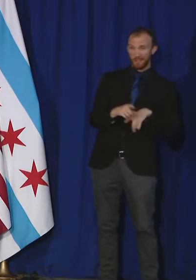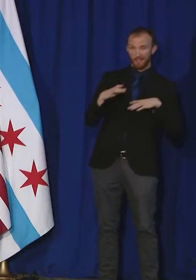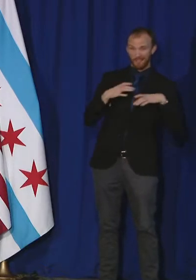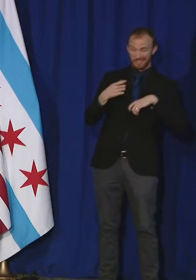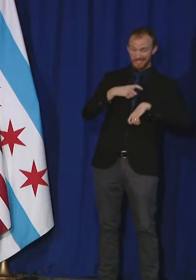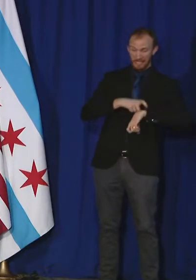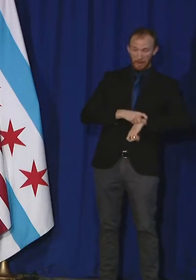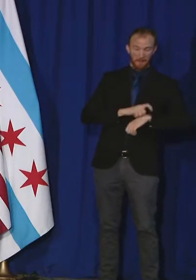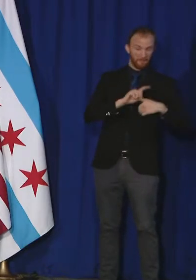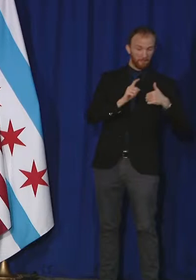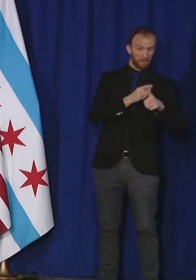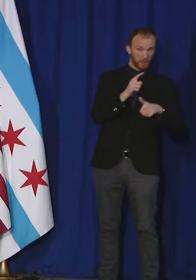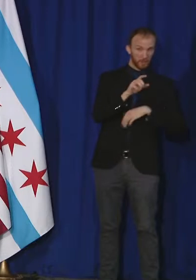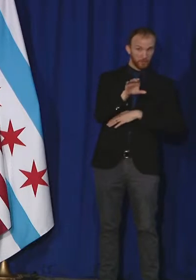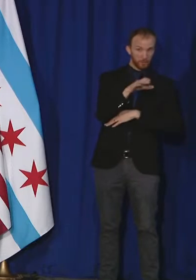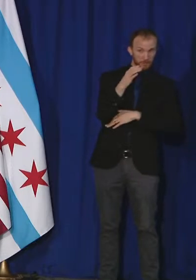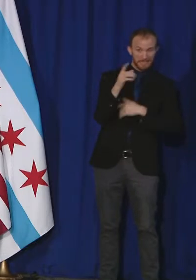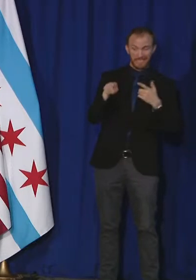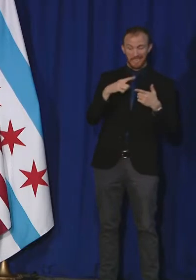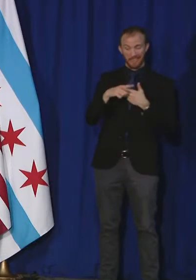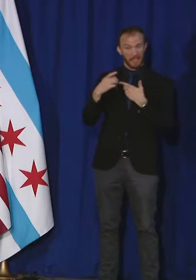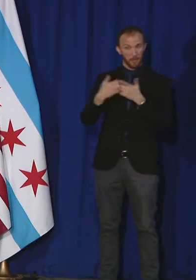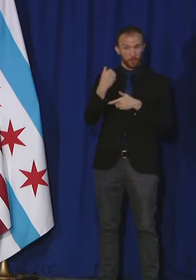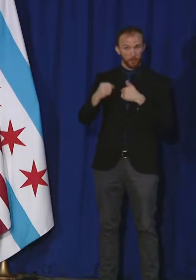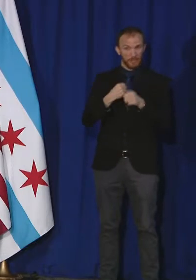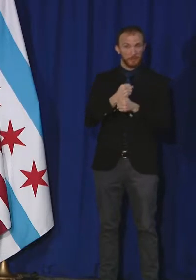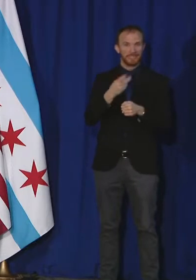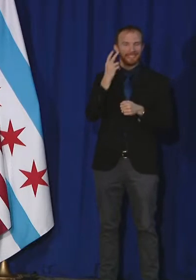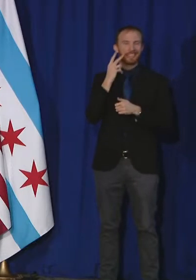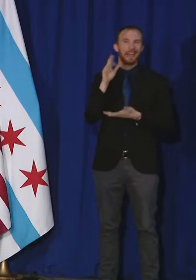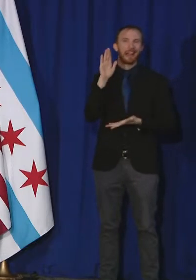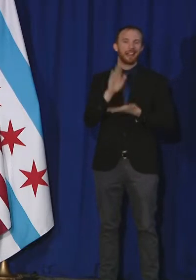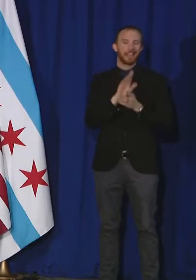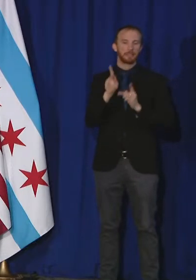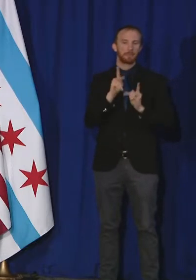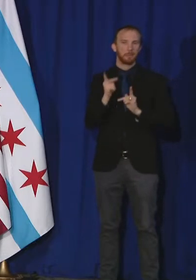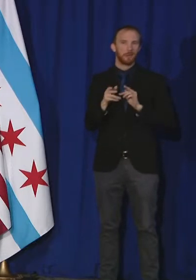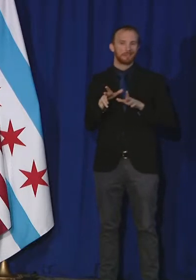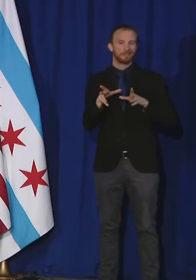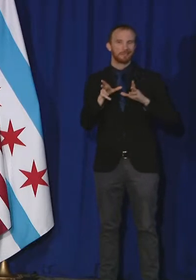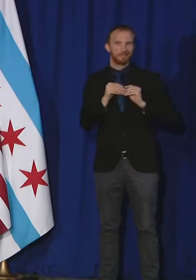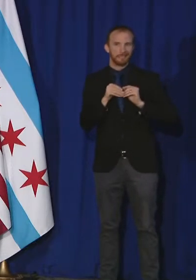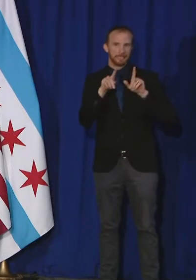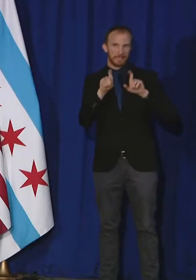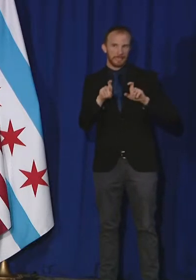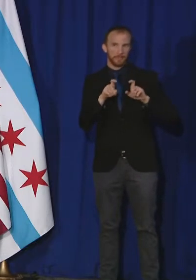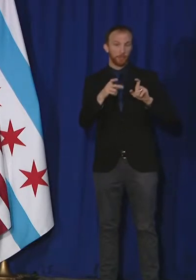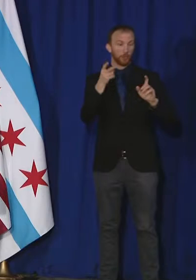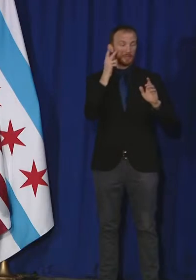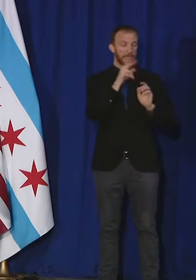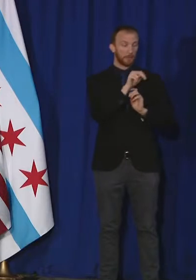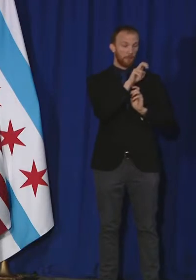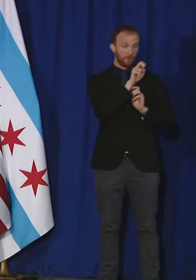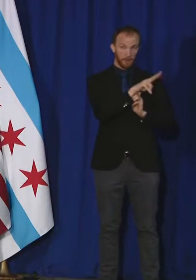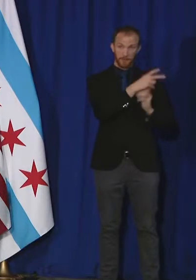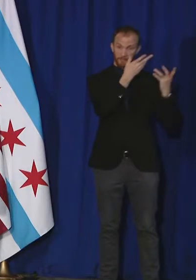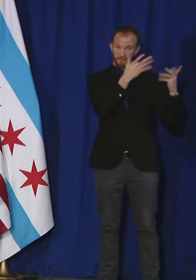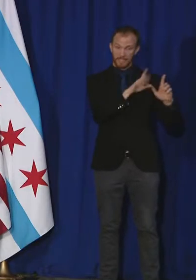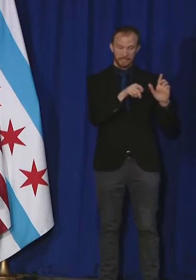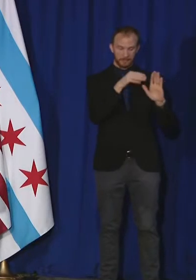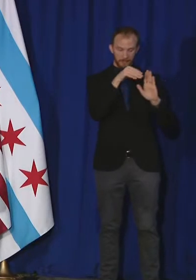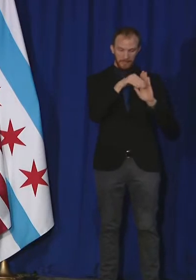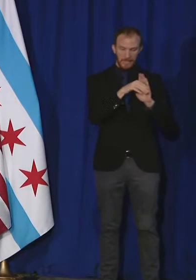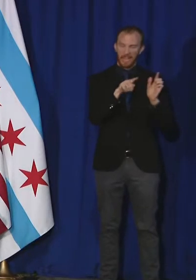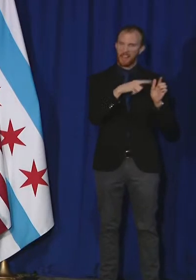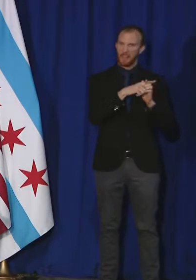over Christmas and then again over New Year's. So as you can see, in November, we saw a dip and then a little bit of an increase again after